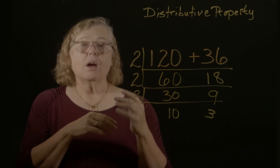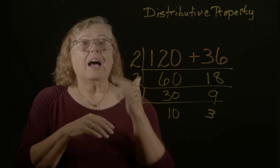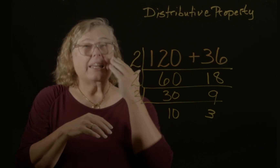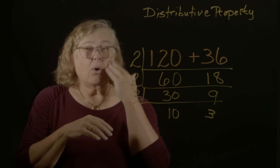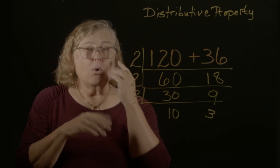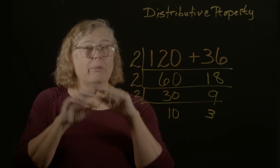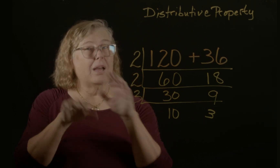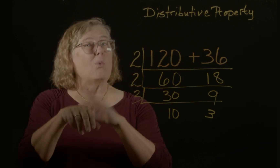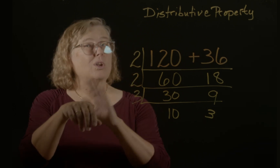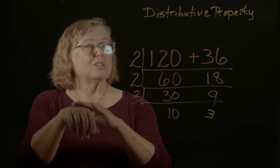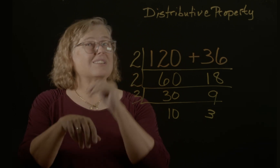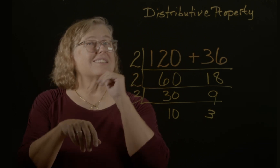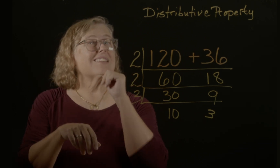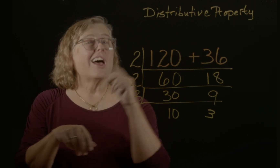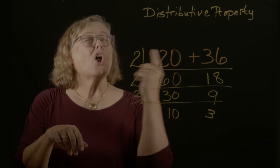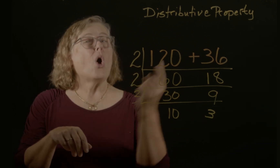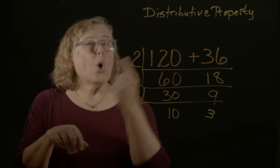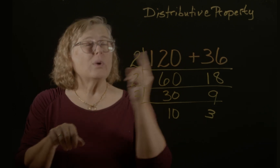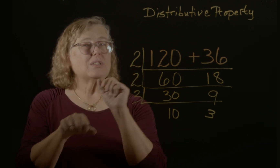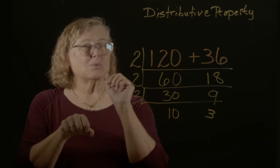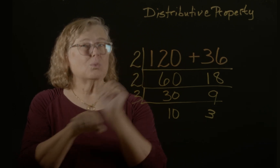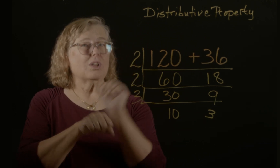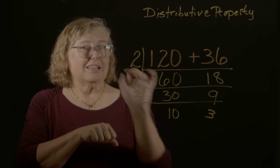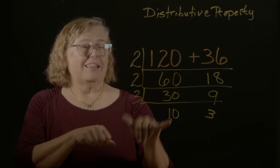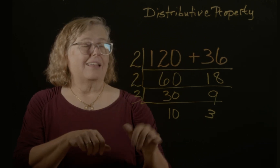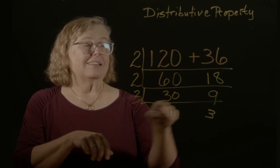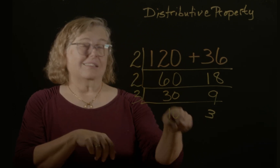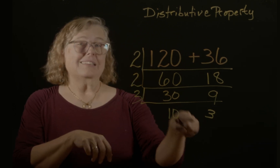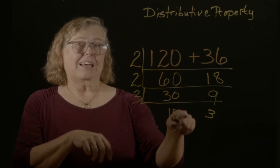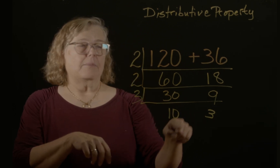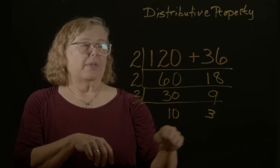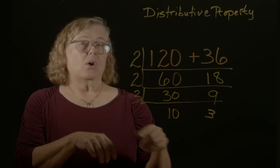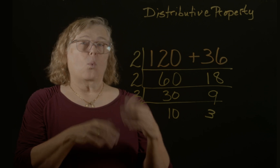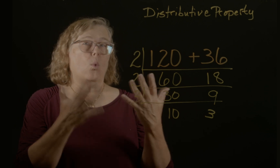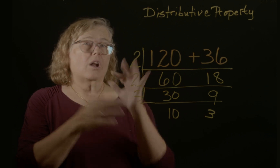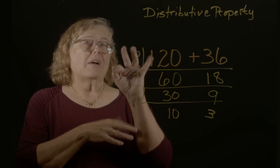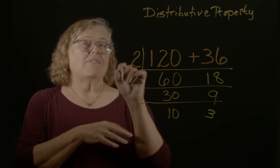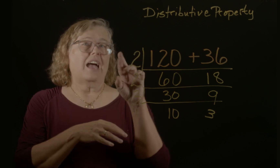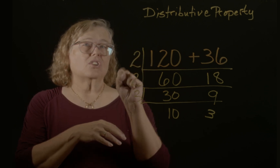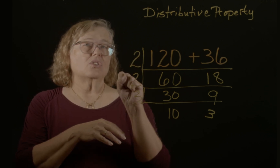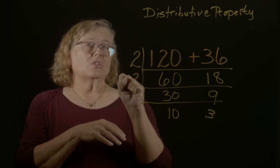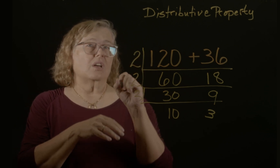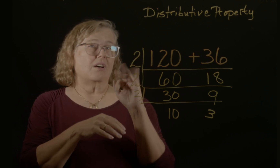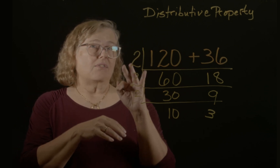right next to each other, 10 or 11. They're not together. Remember, I warned you before, that doesn't always work. We